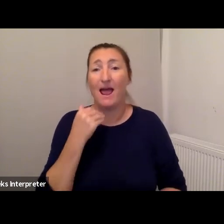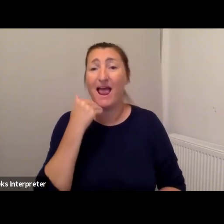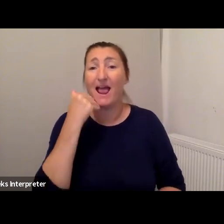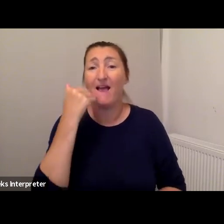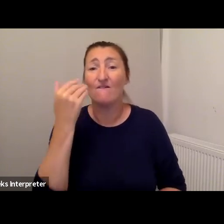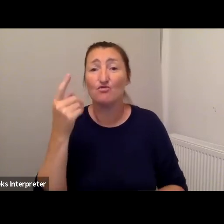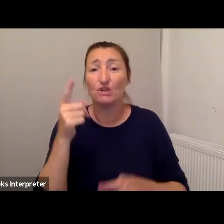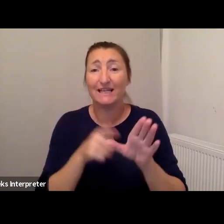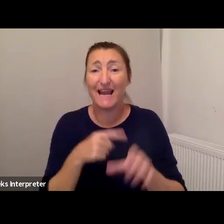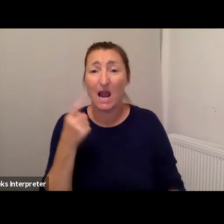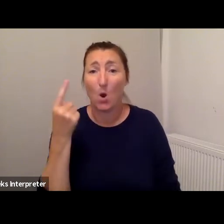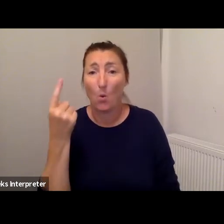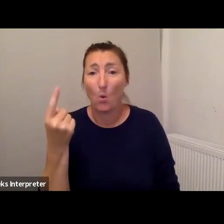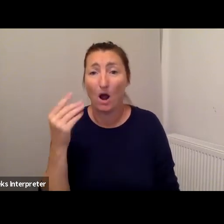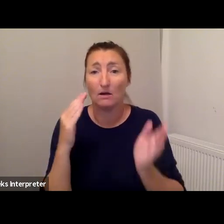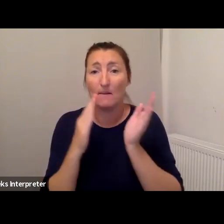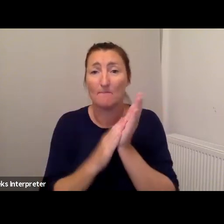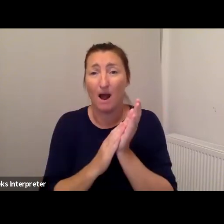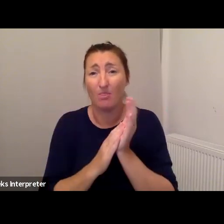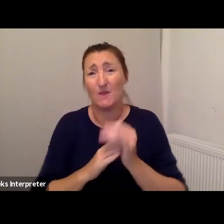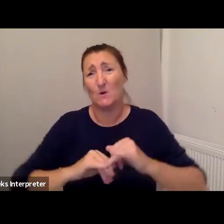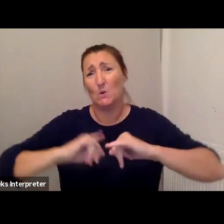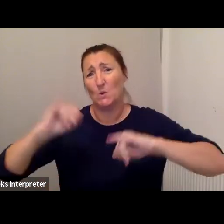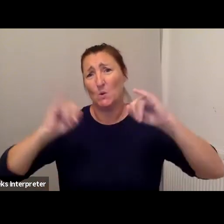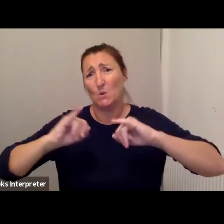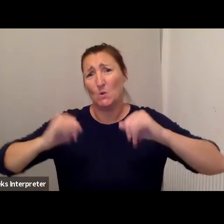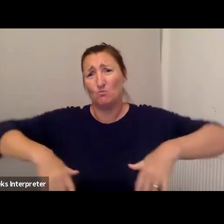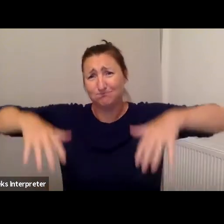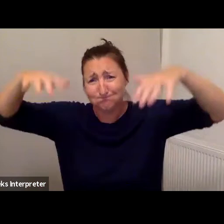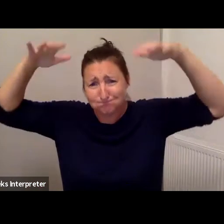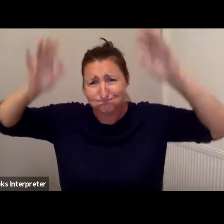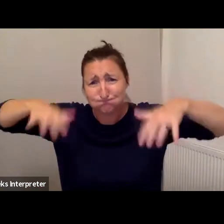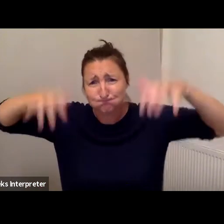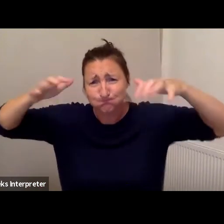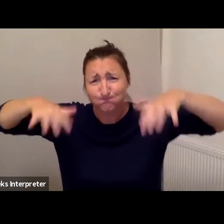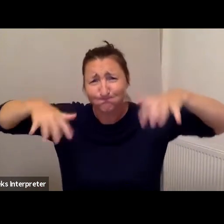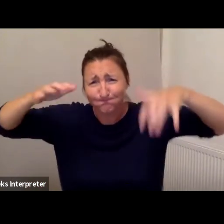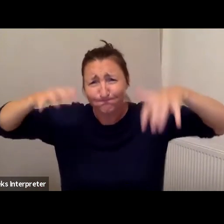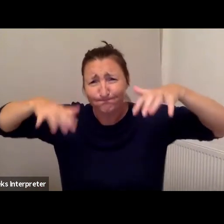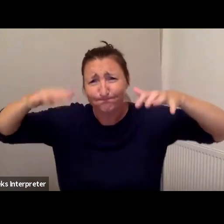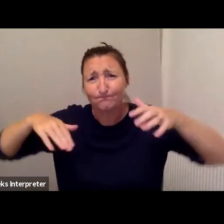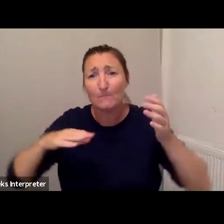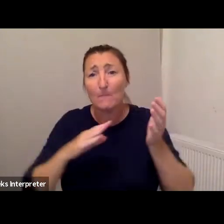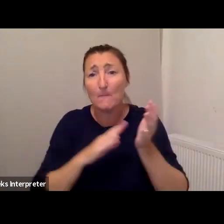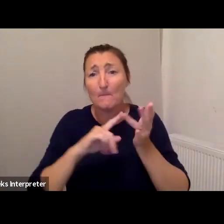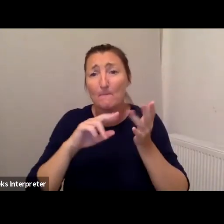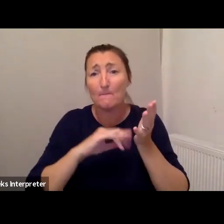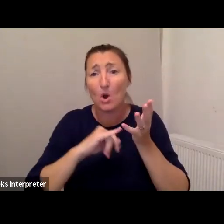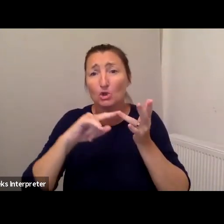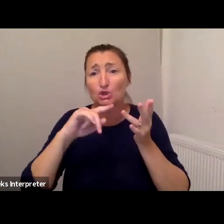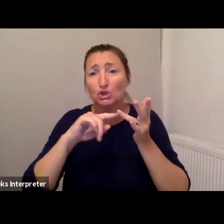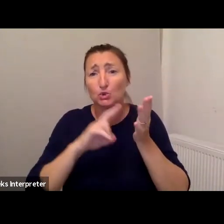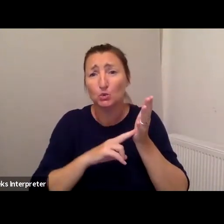year, we get extreme monsoons, which have been worsening over the past decade.